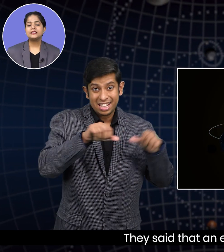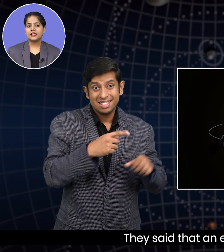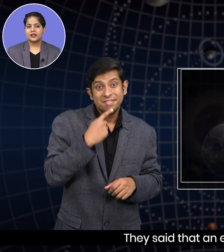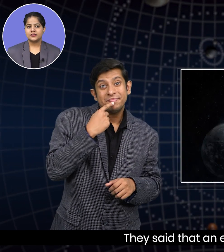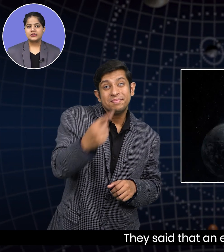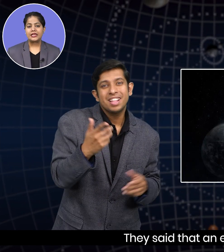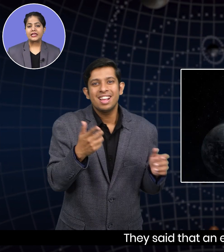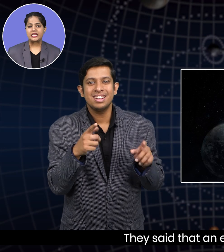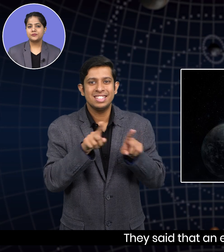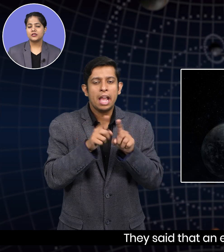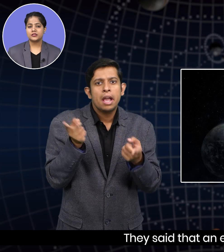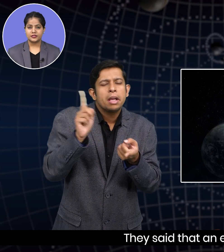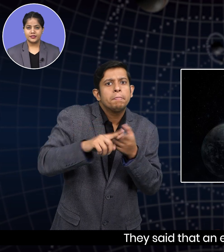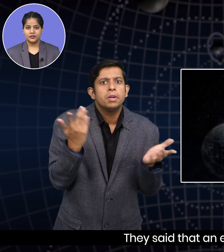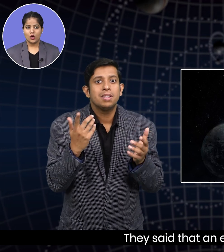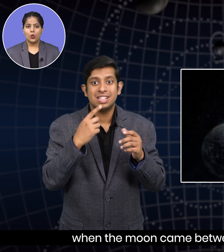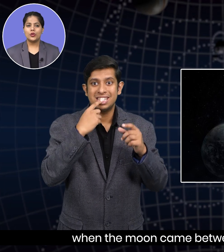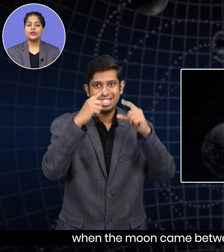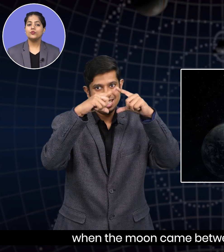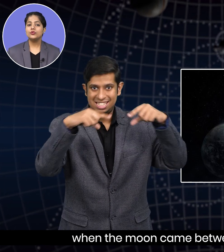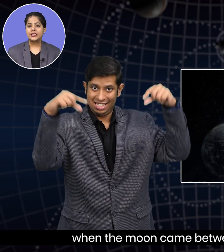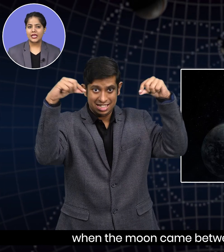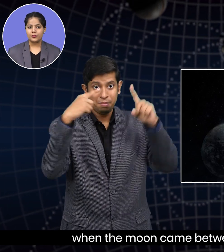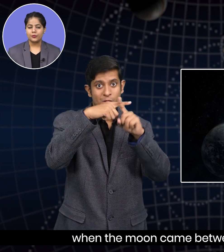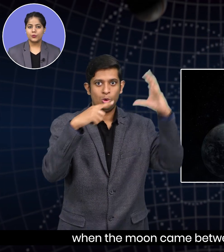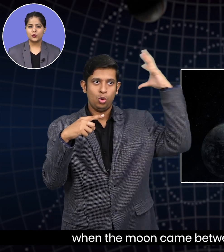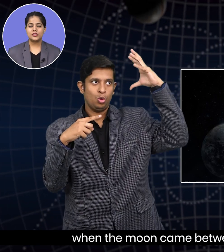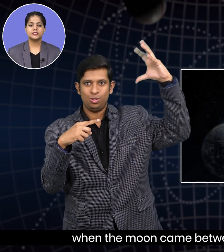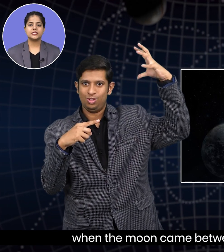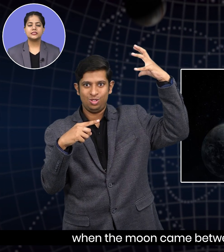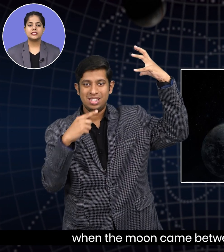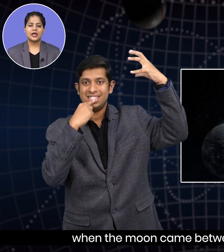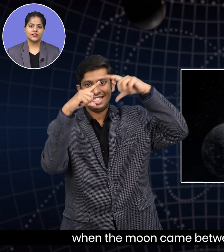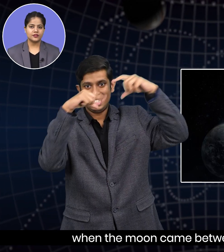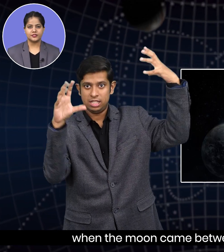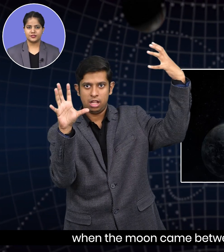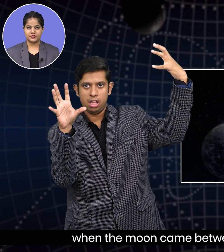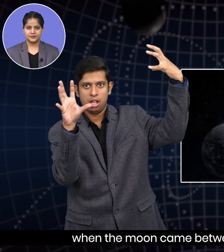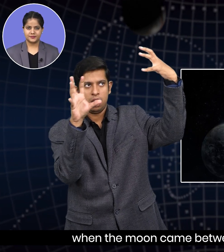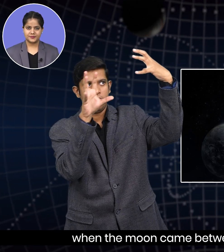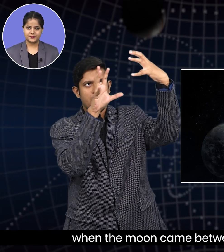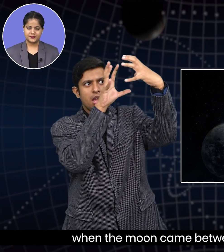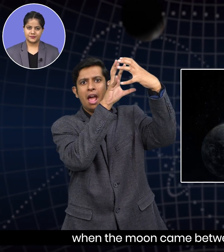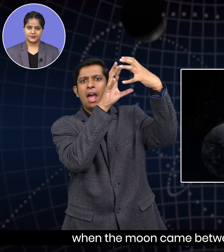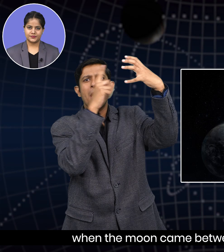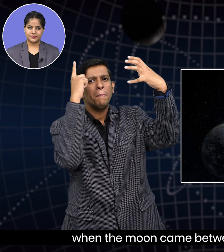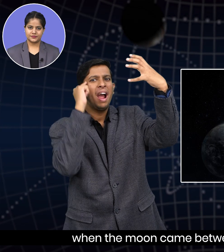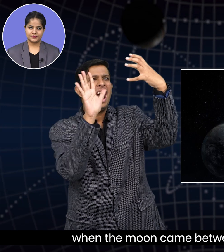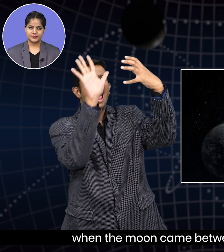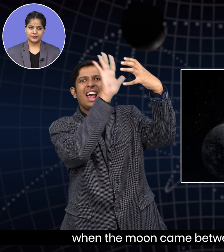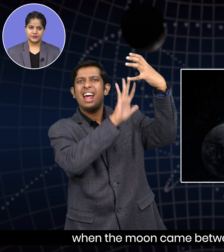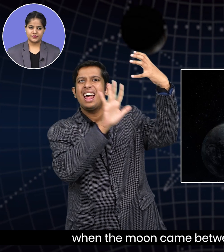They said that an eclipse occurred when the moon came between the sun and the earth.